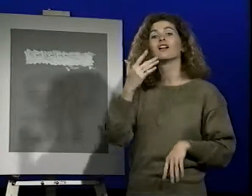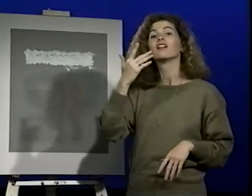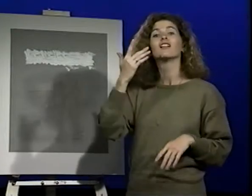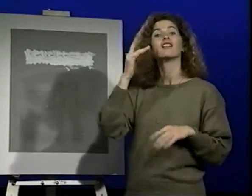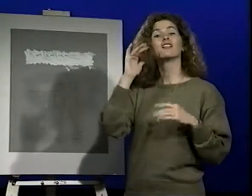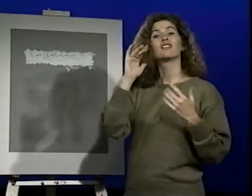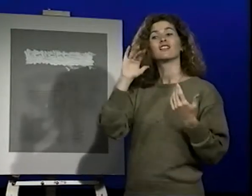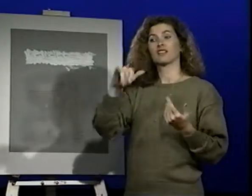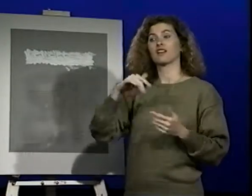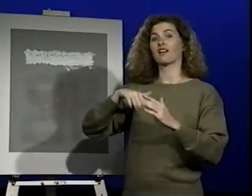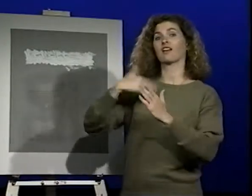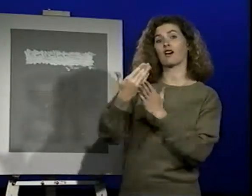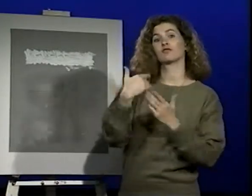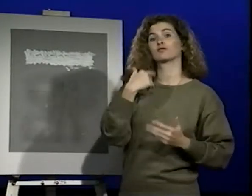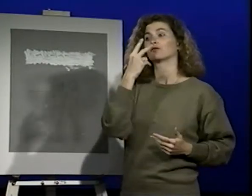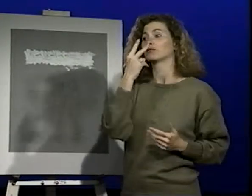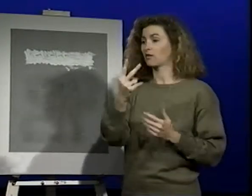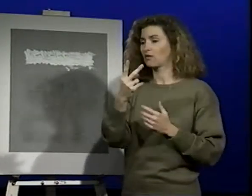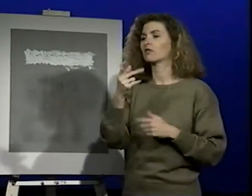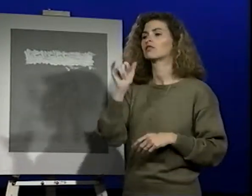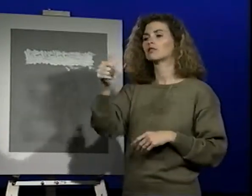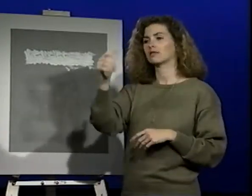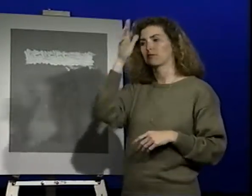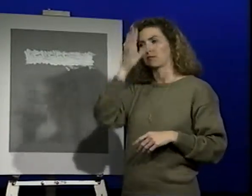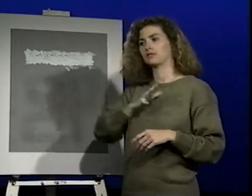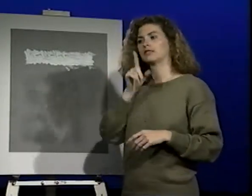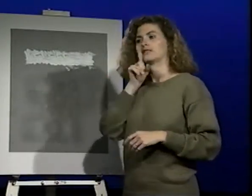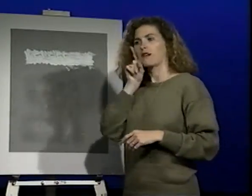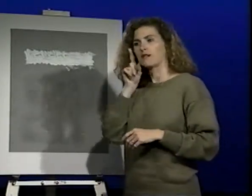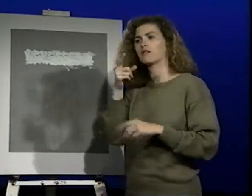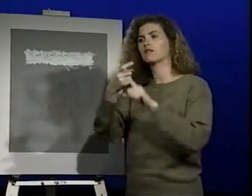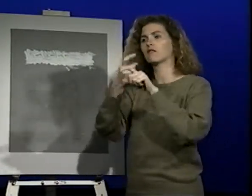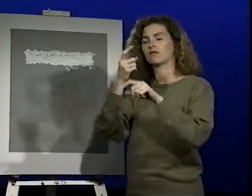the oral approach to communication and not being able to sign.